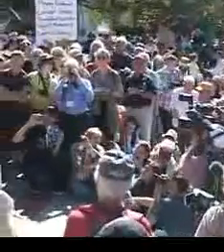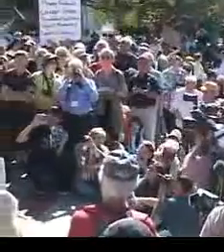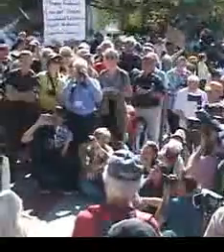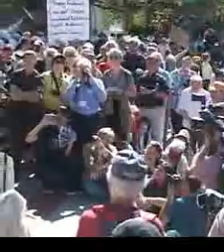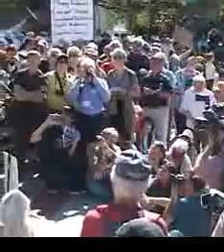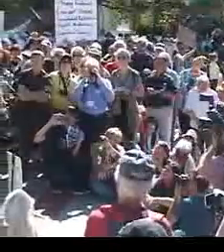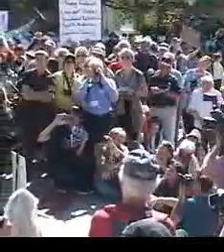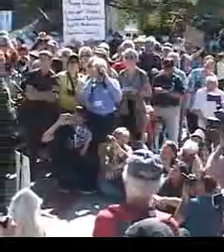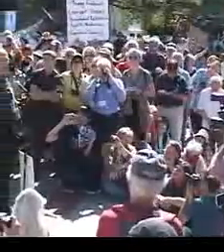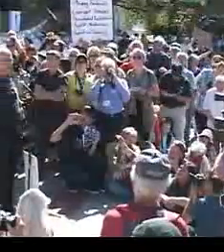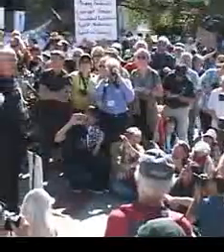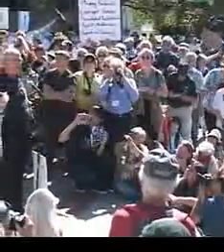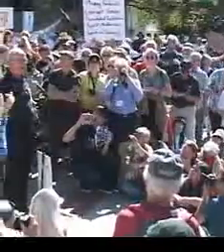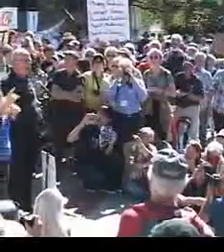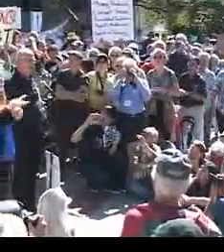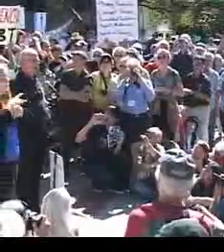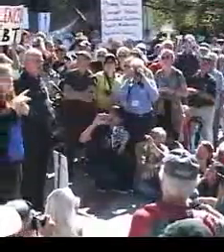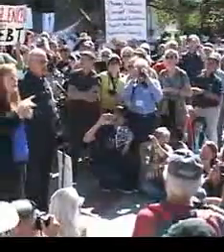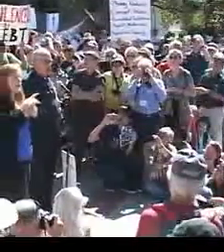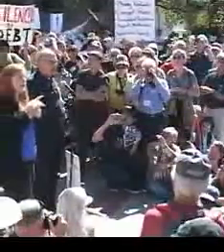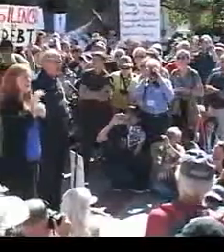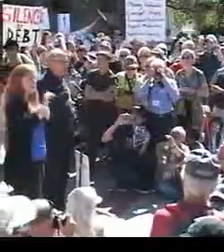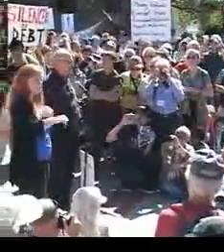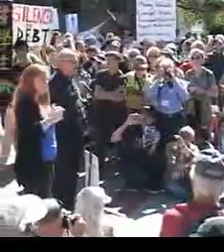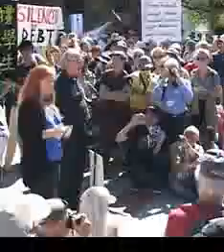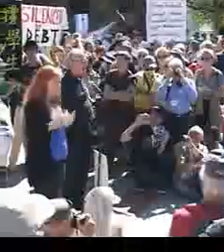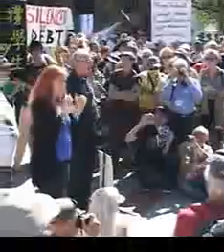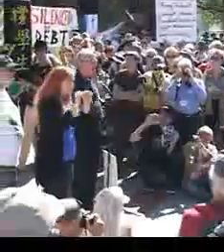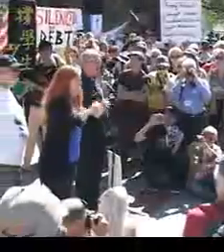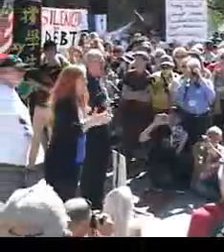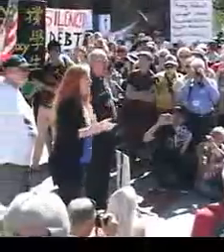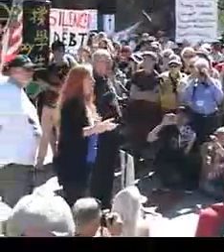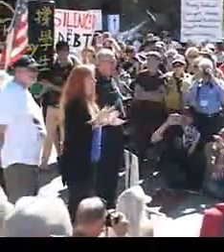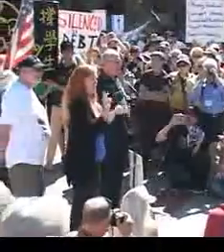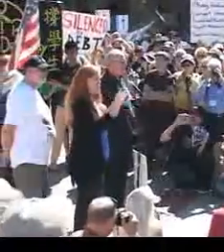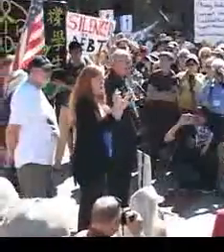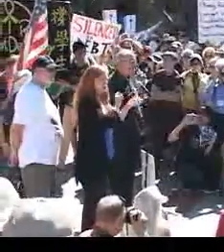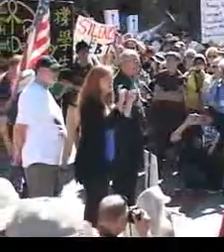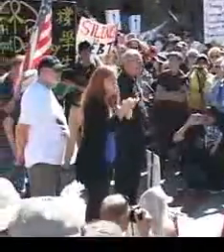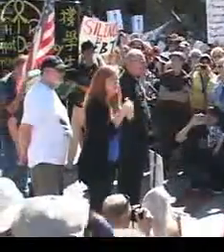to live in a livable planet. Yes. Climate